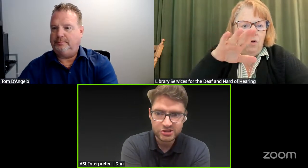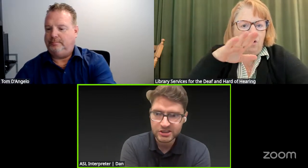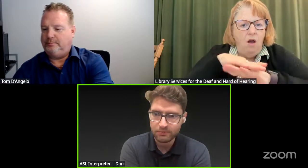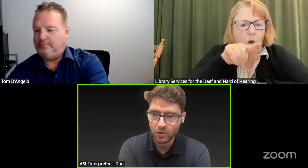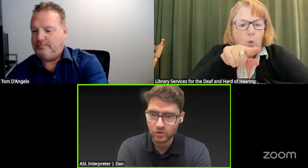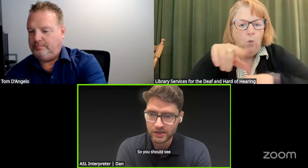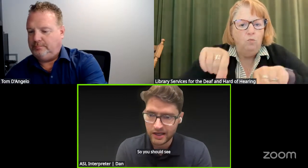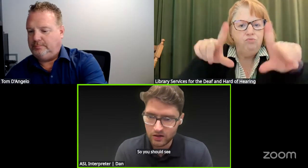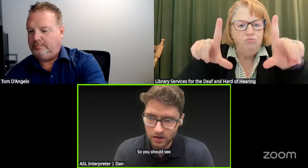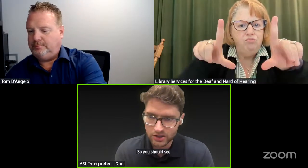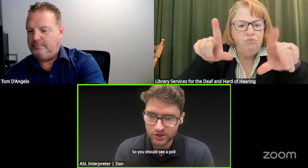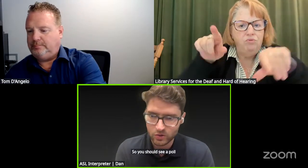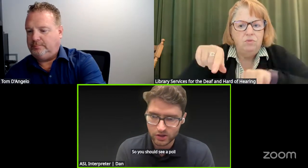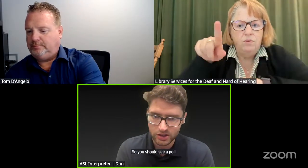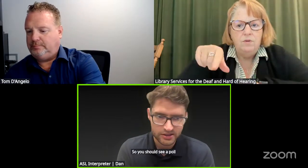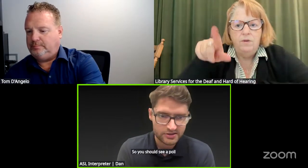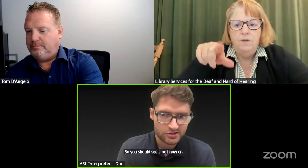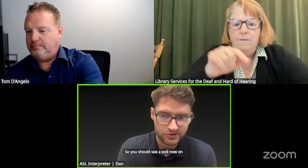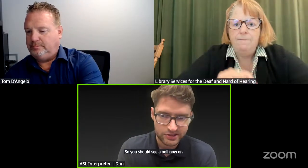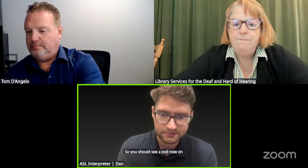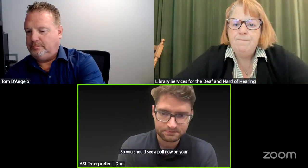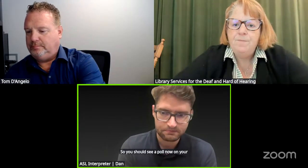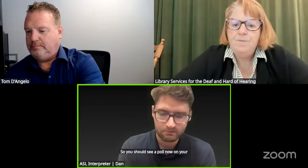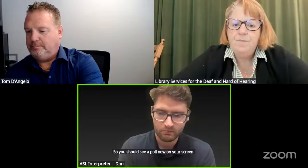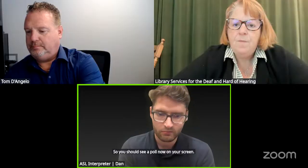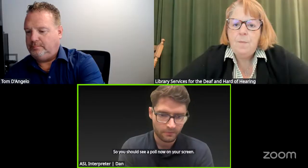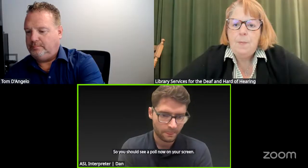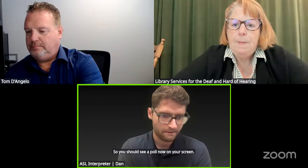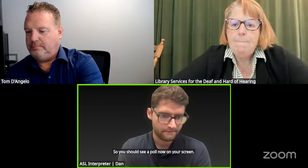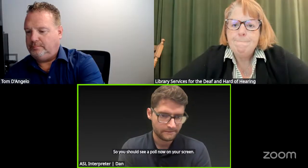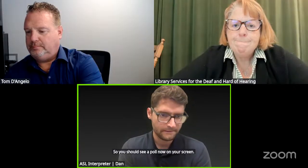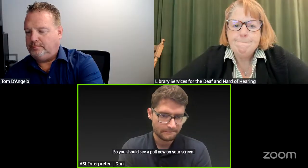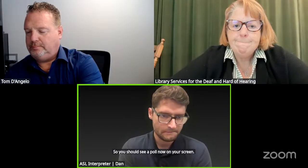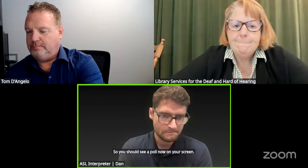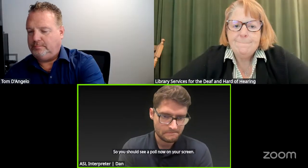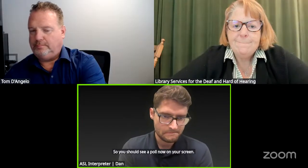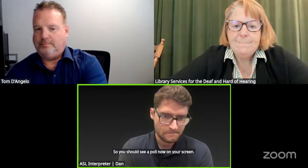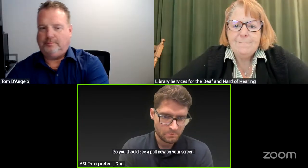So you should see a poll now on your screen.